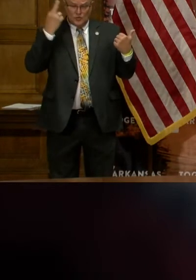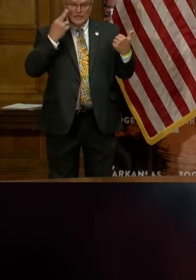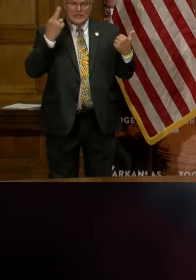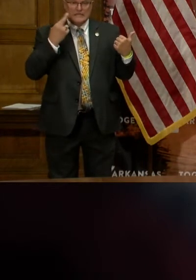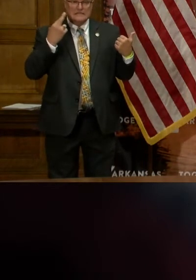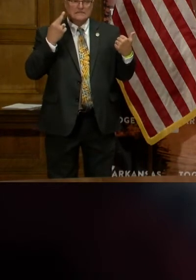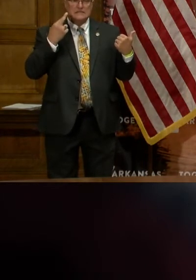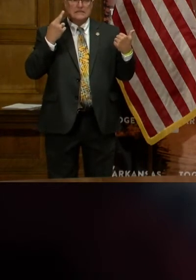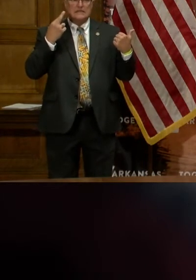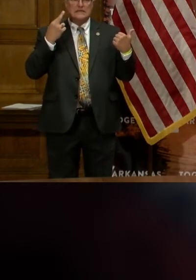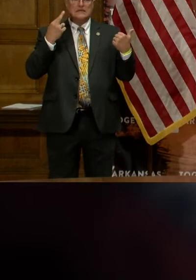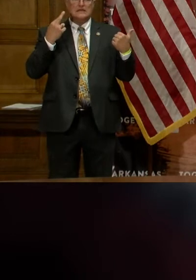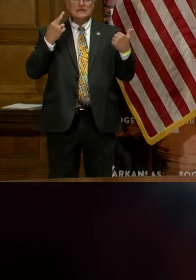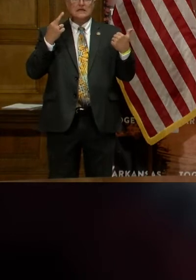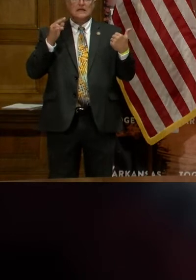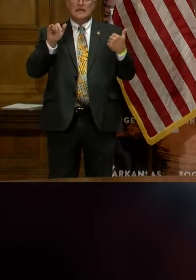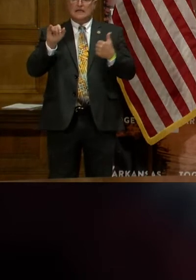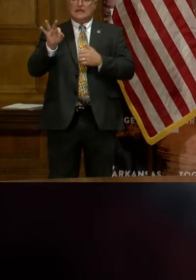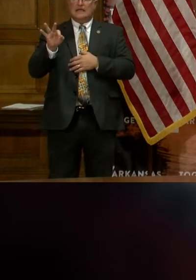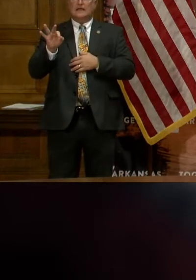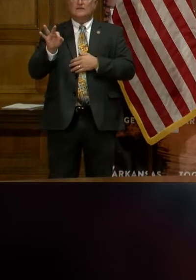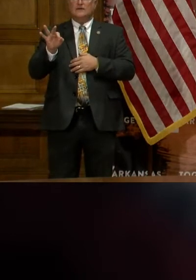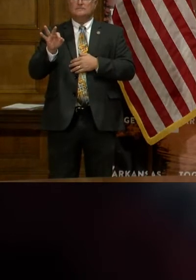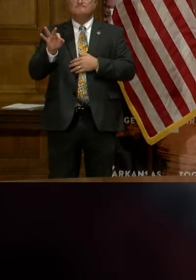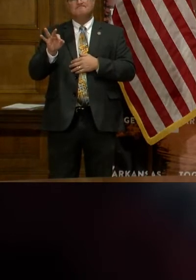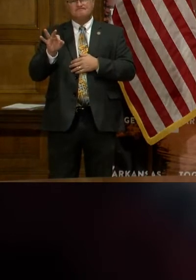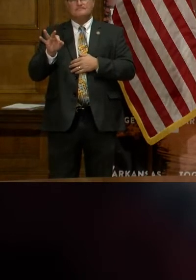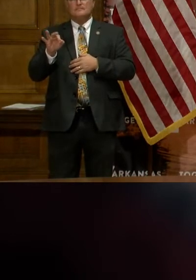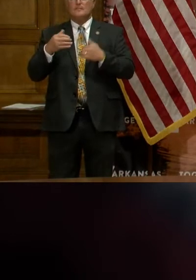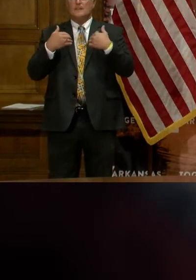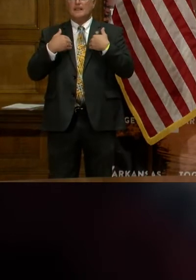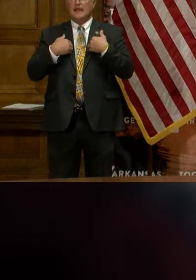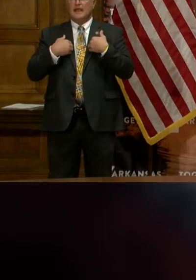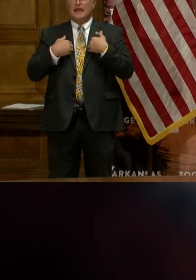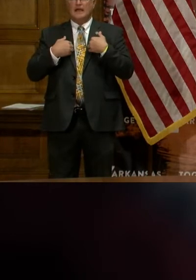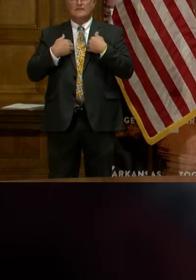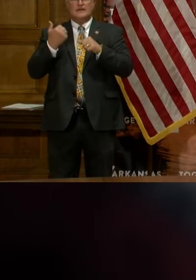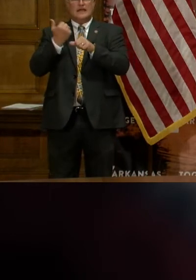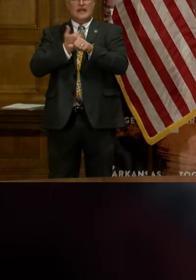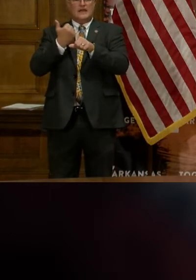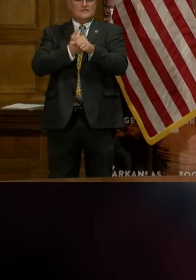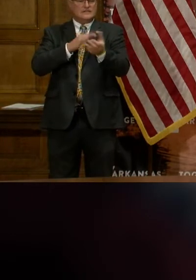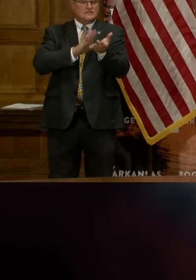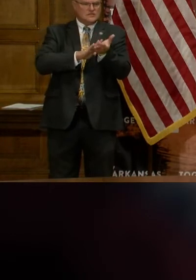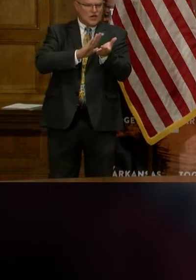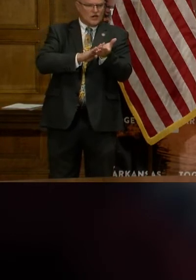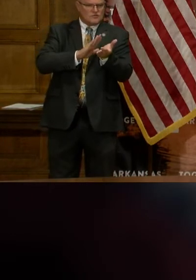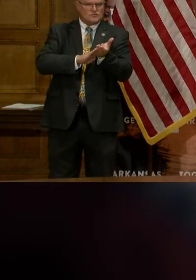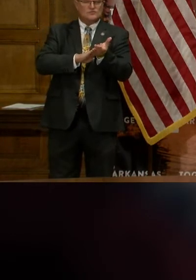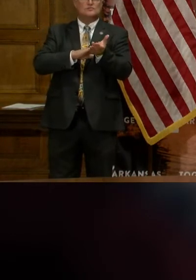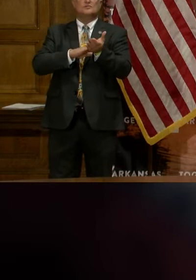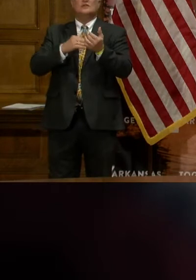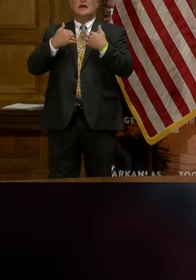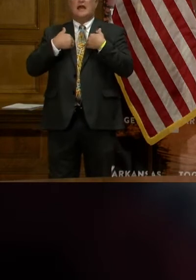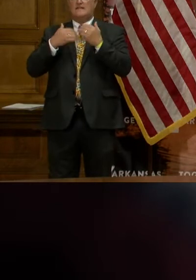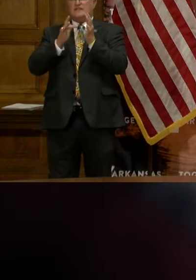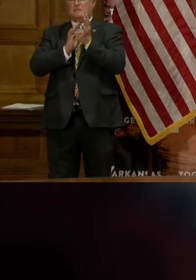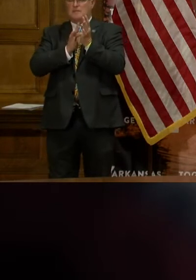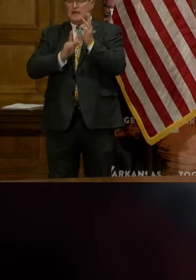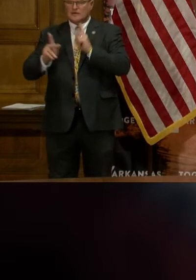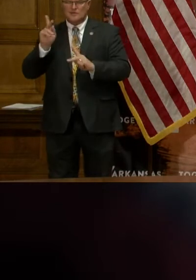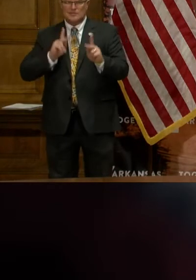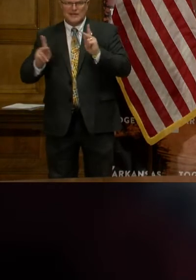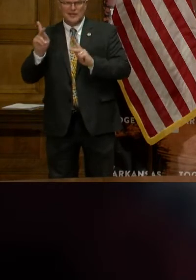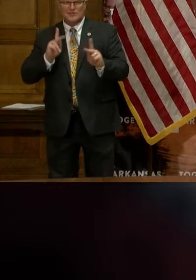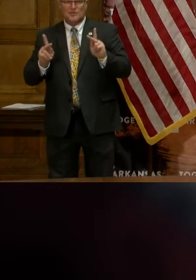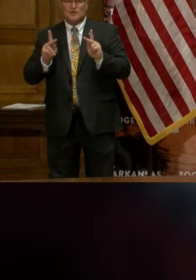that if you've got every epidemiologist, you've got the medical